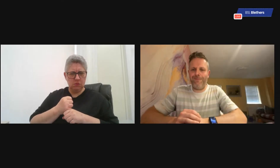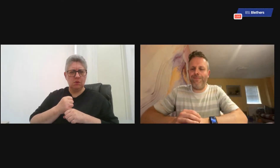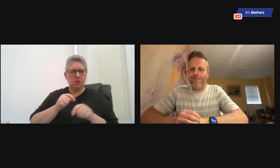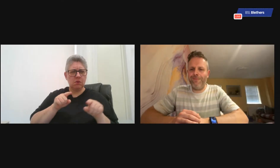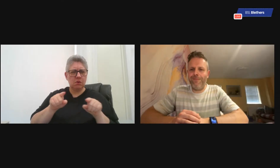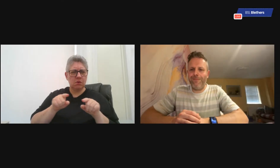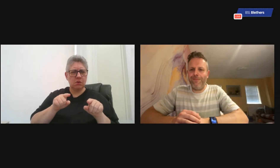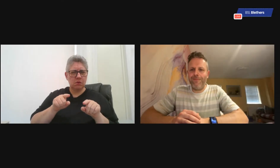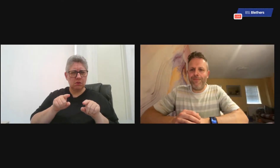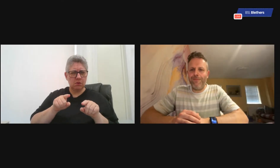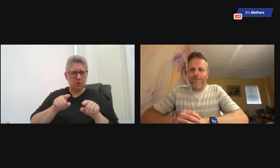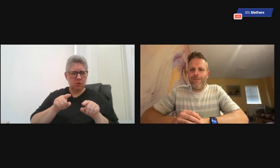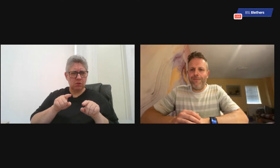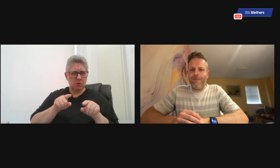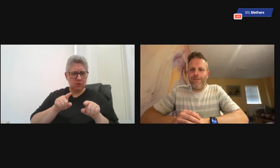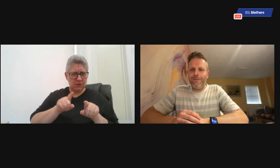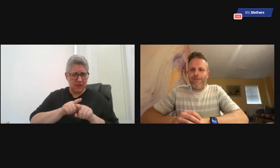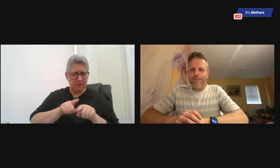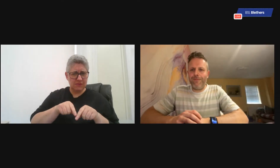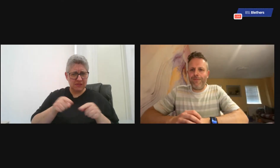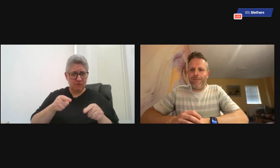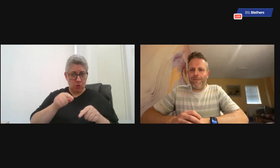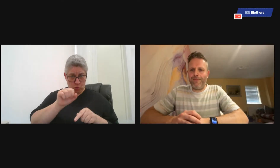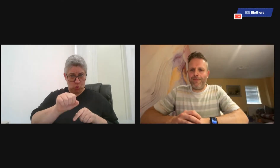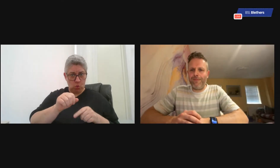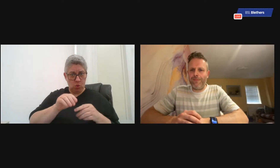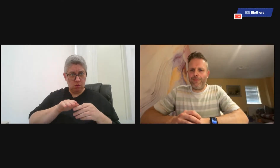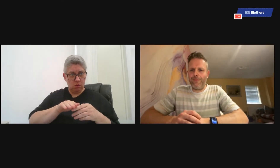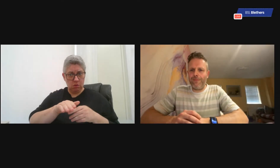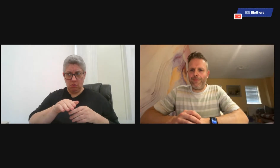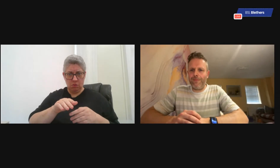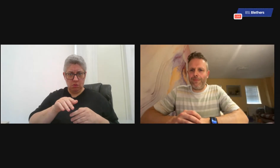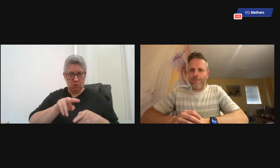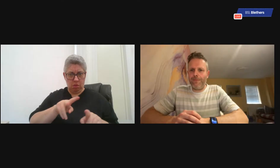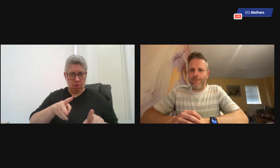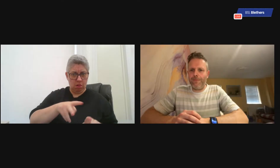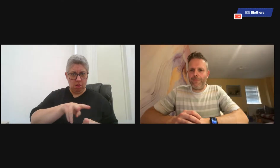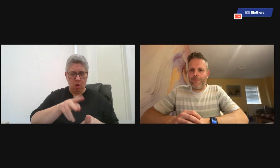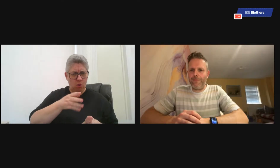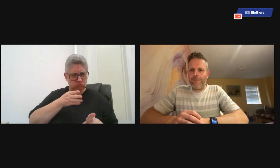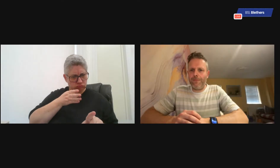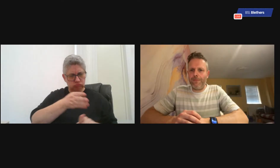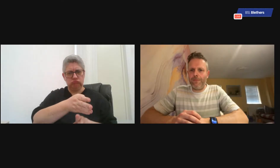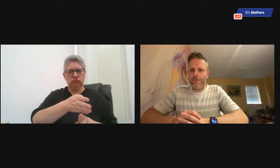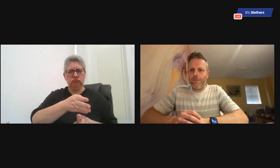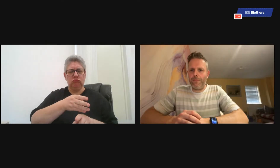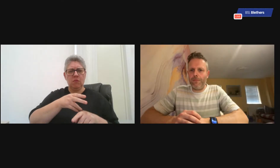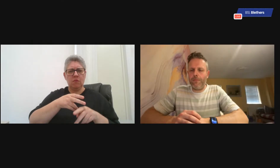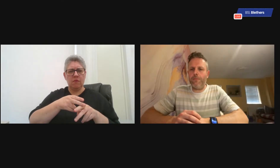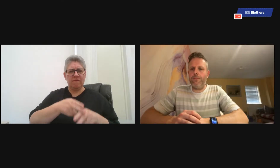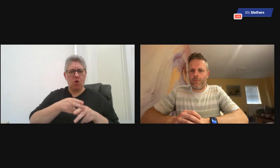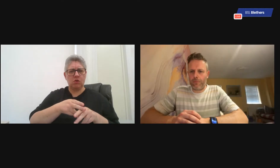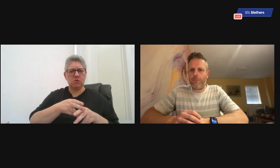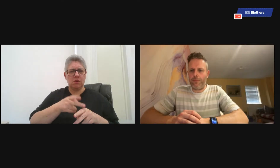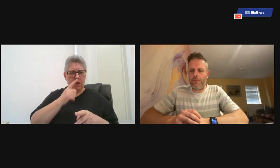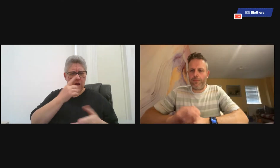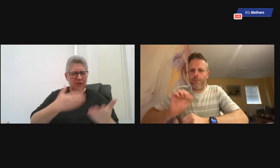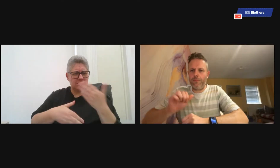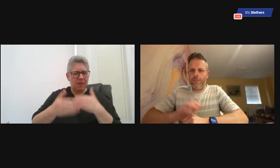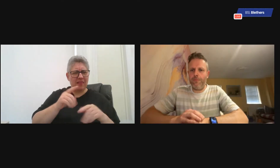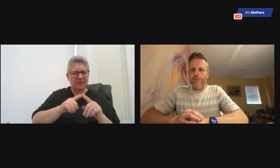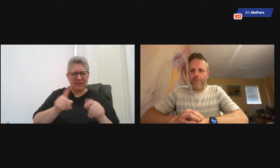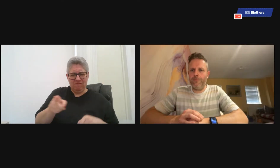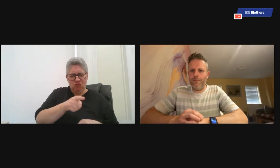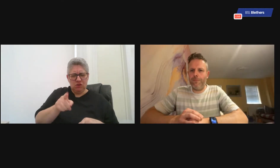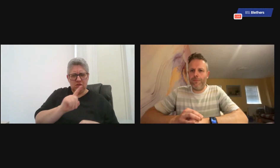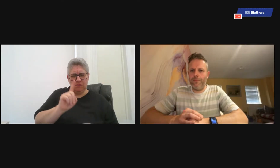and adoption. So are they the same thing? Can you change